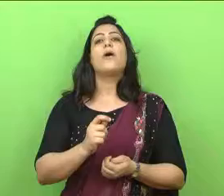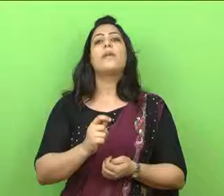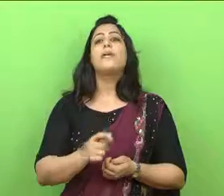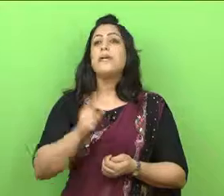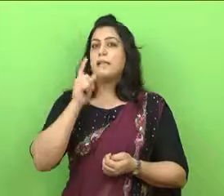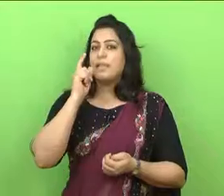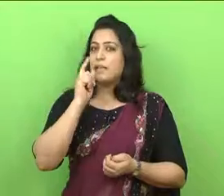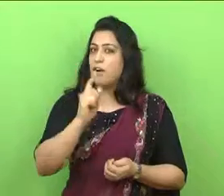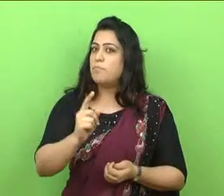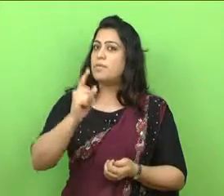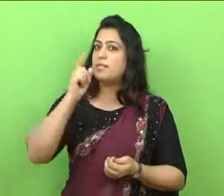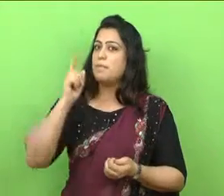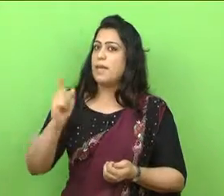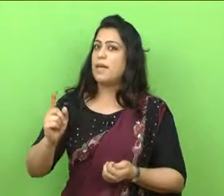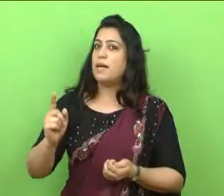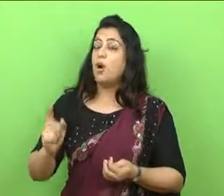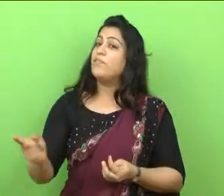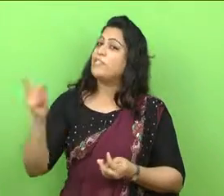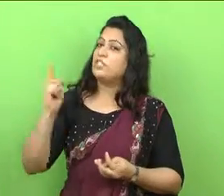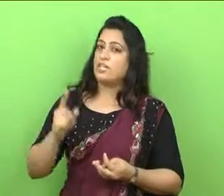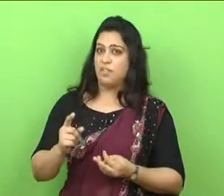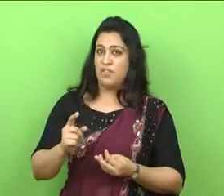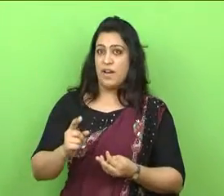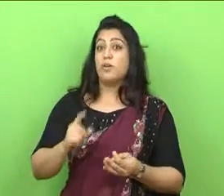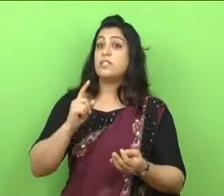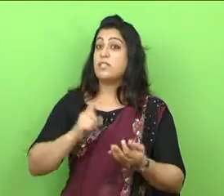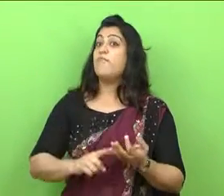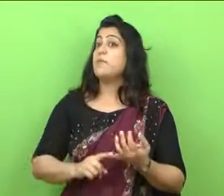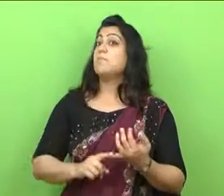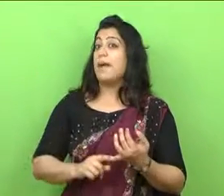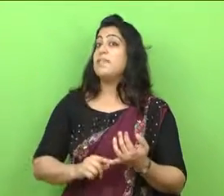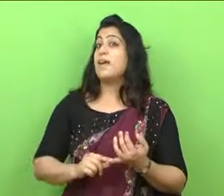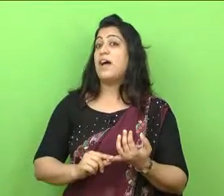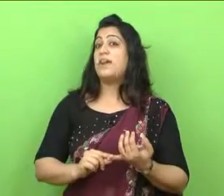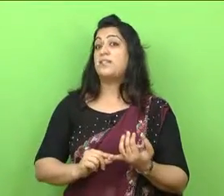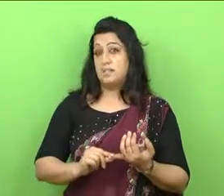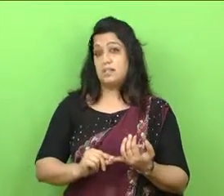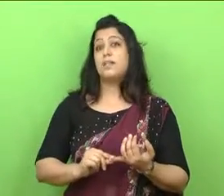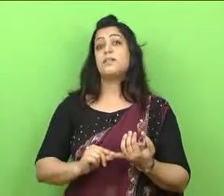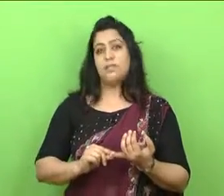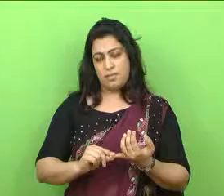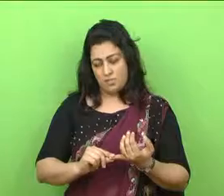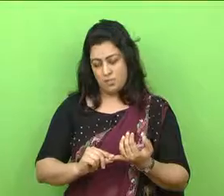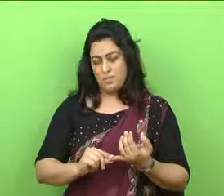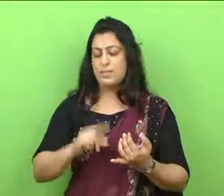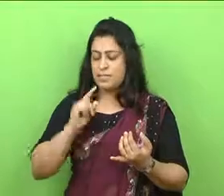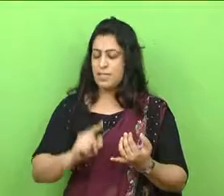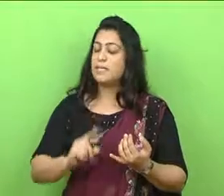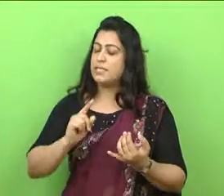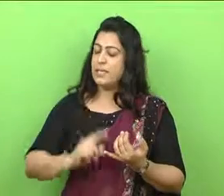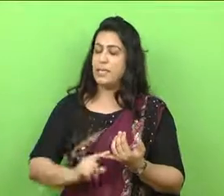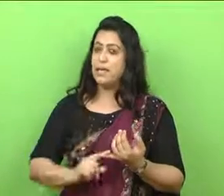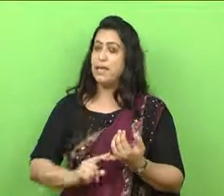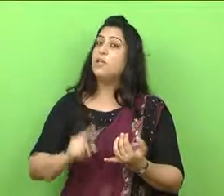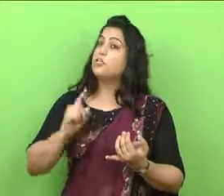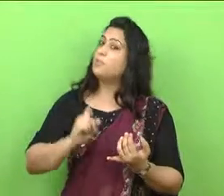point that the government is making a law which is justified because the government might have had statistical data to